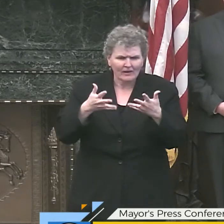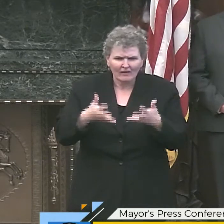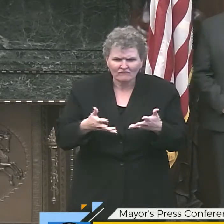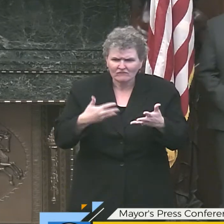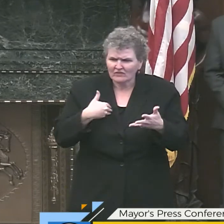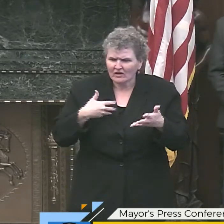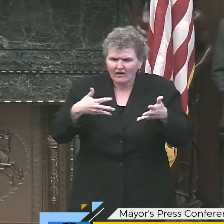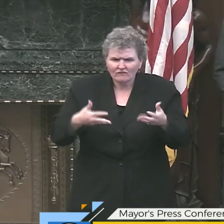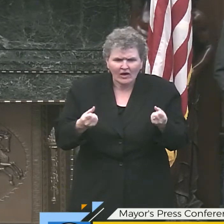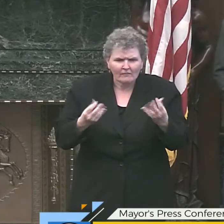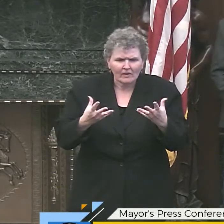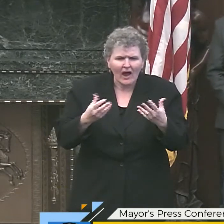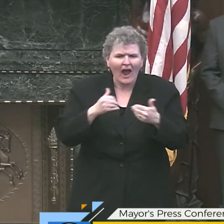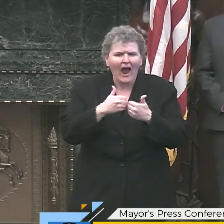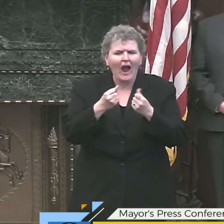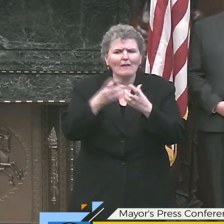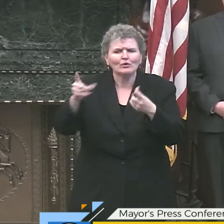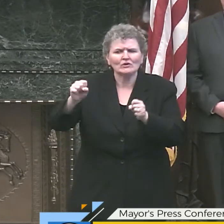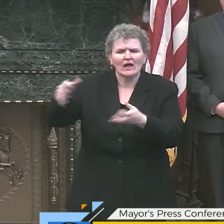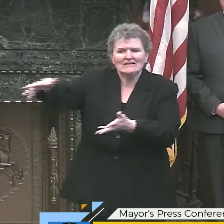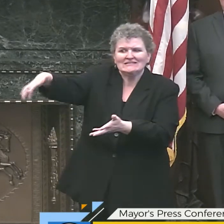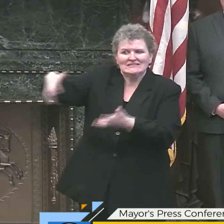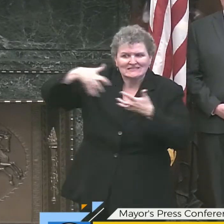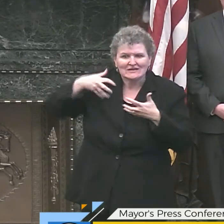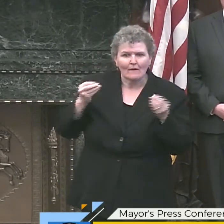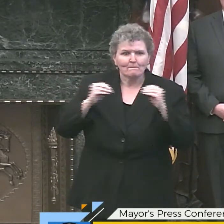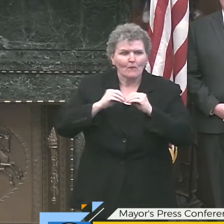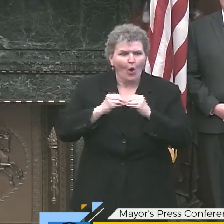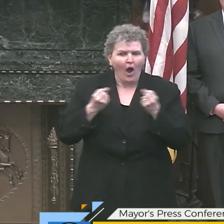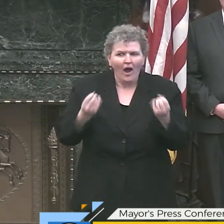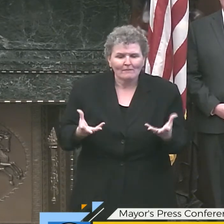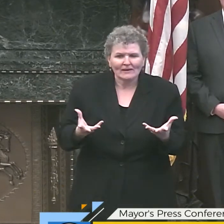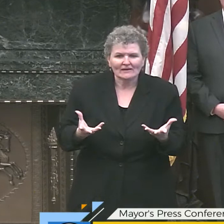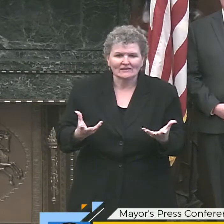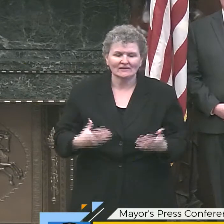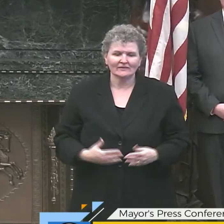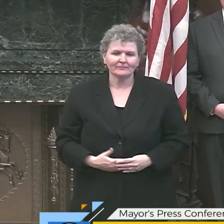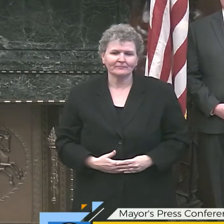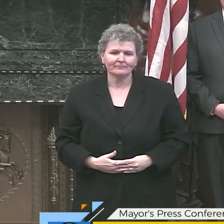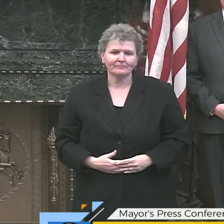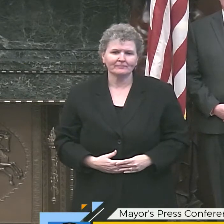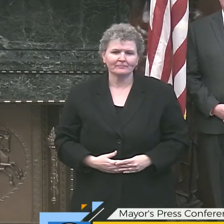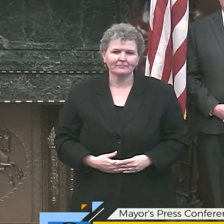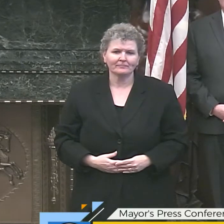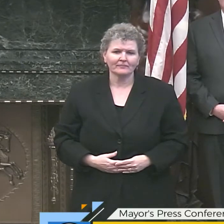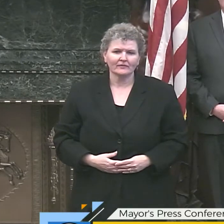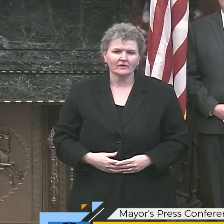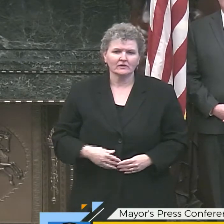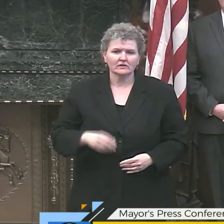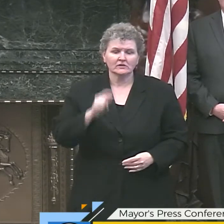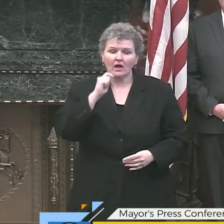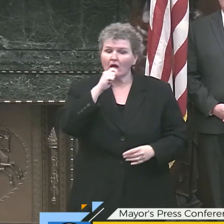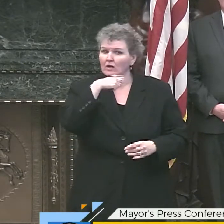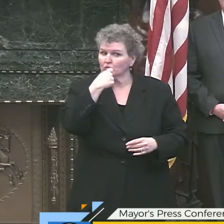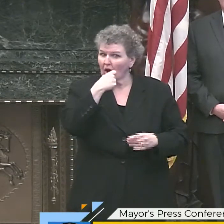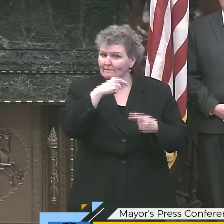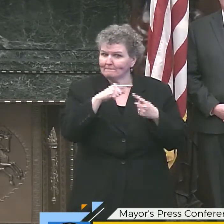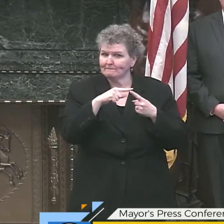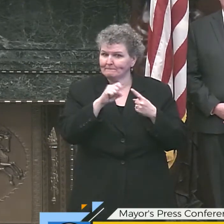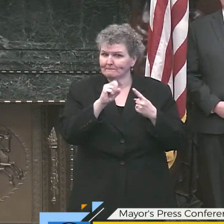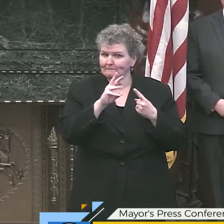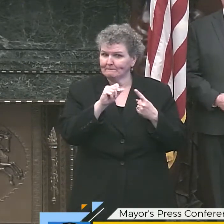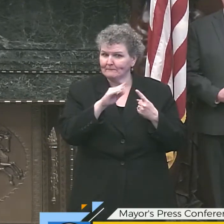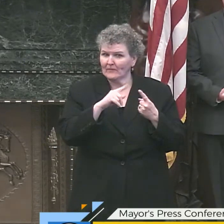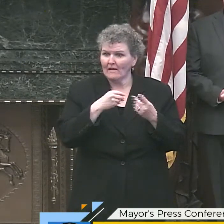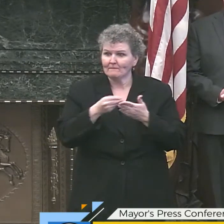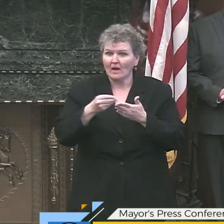doing to try to increase that availability? The swabs that we use for collecting the samples are purchased by